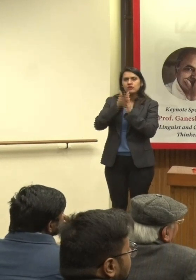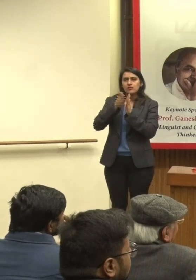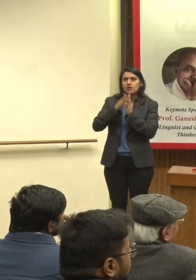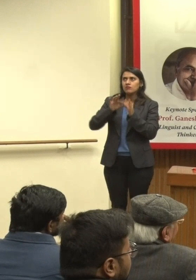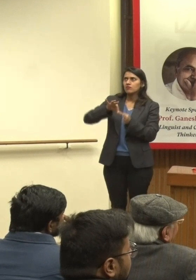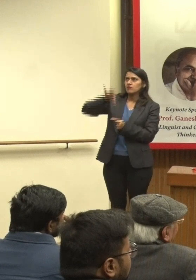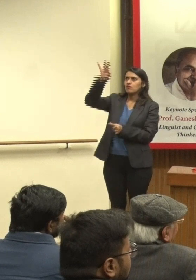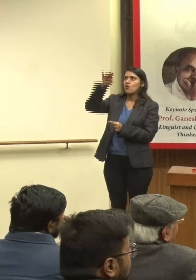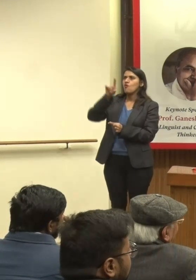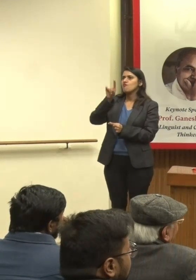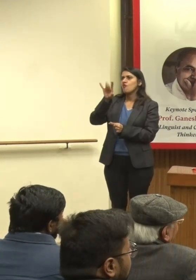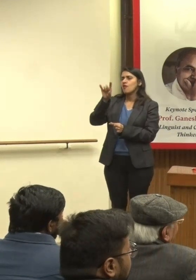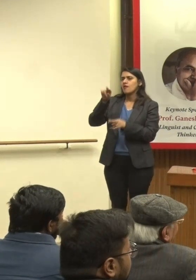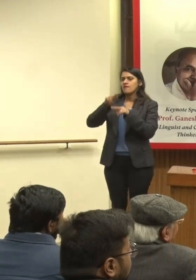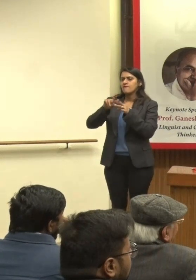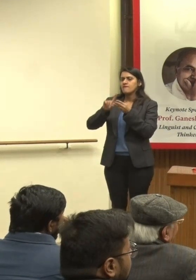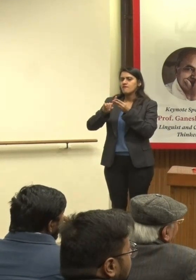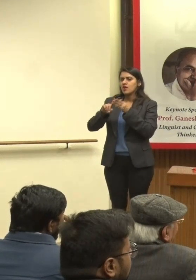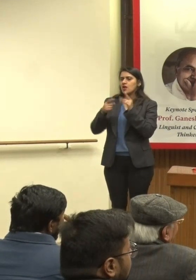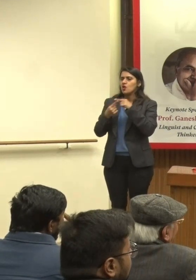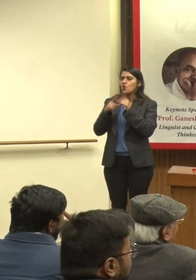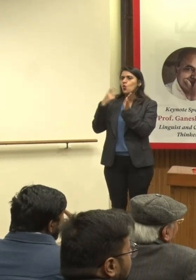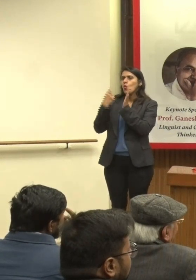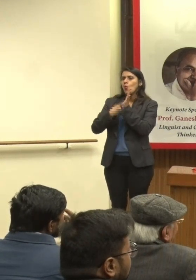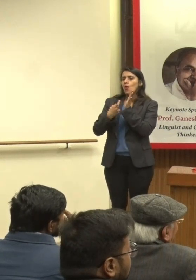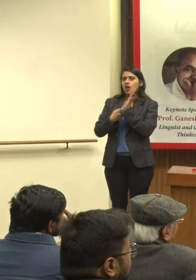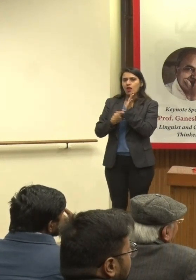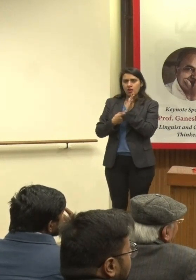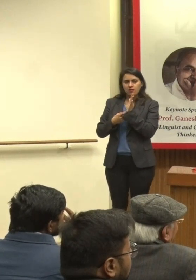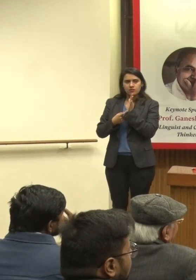feet height. That was the provision,